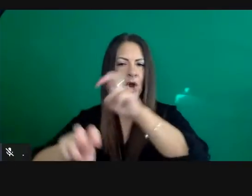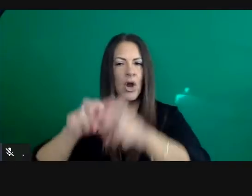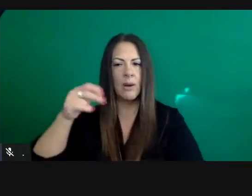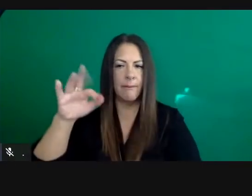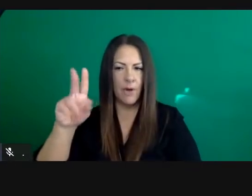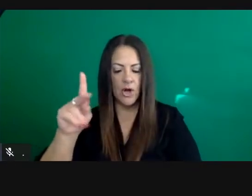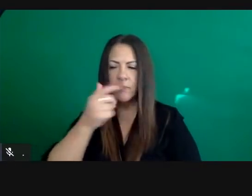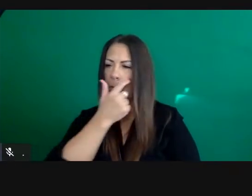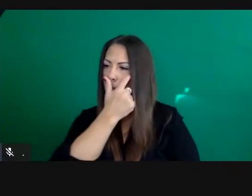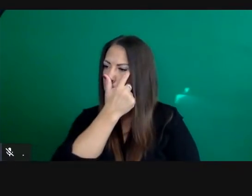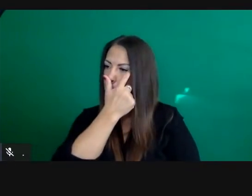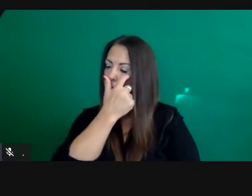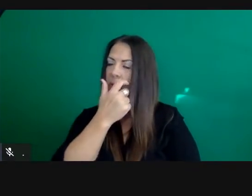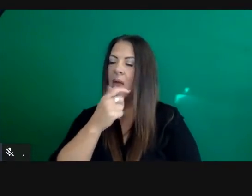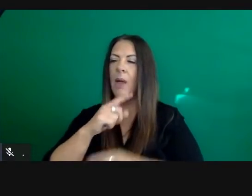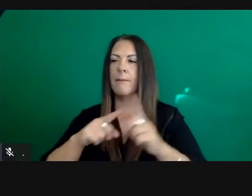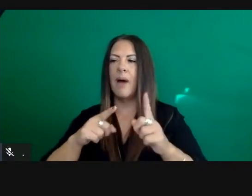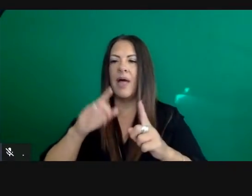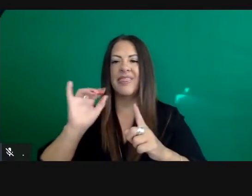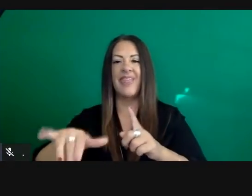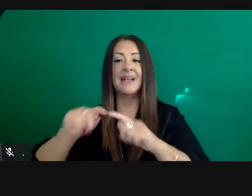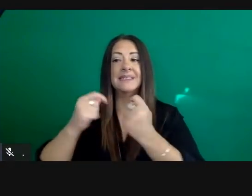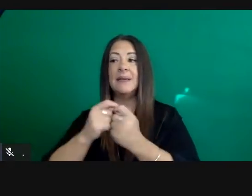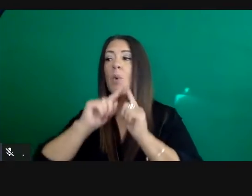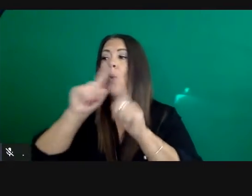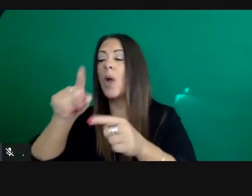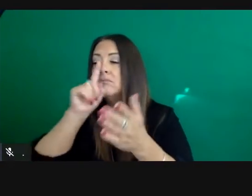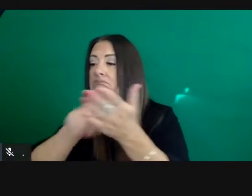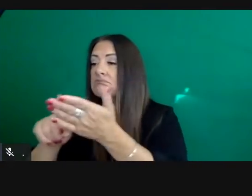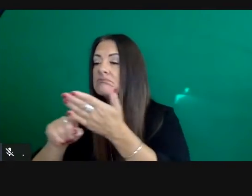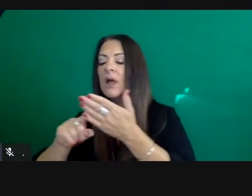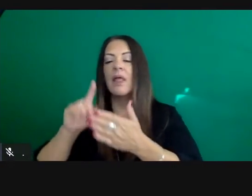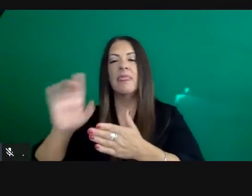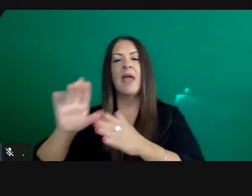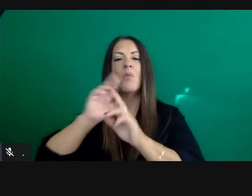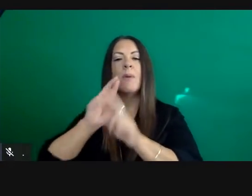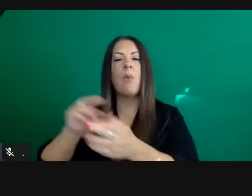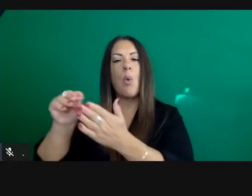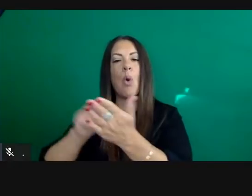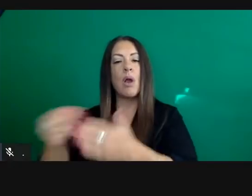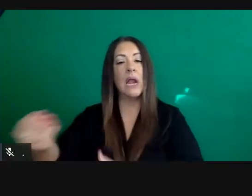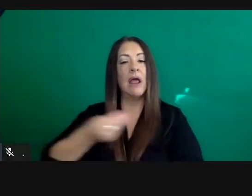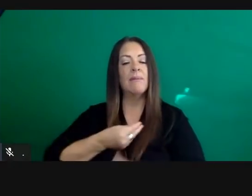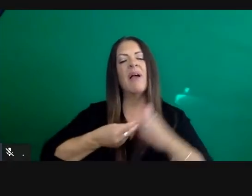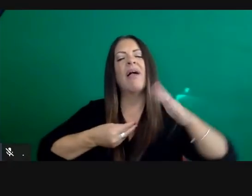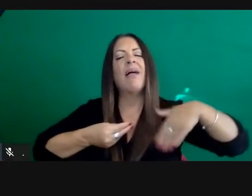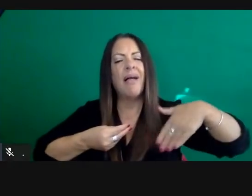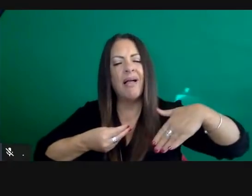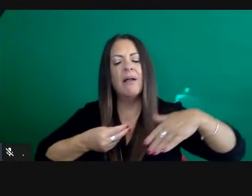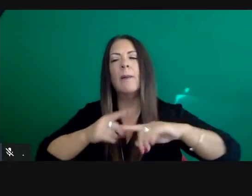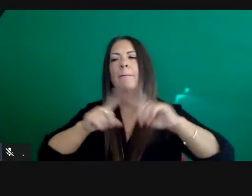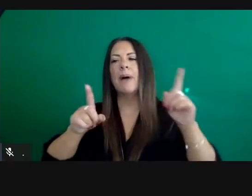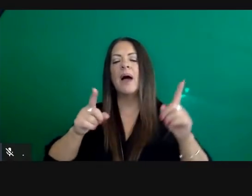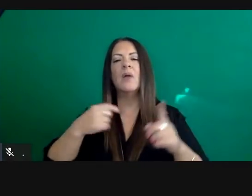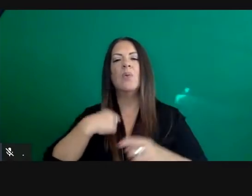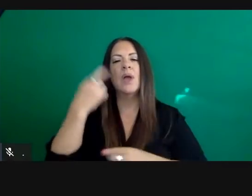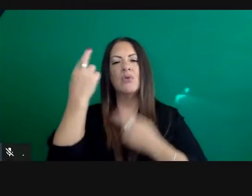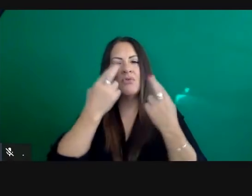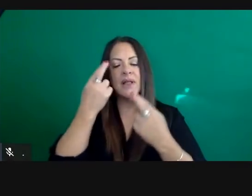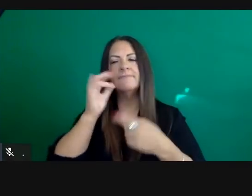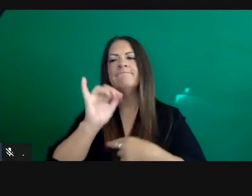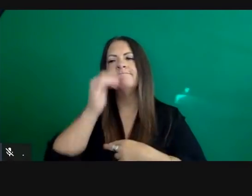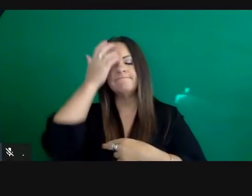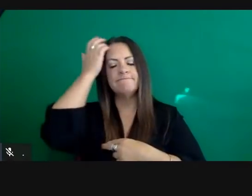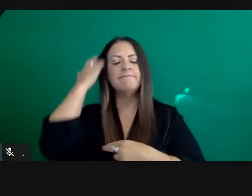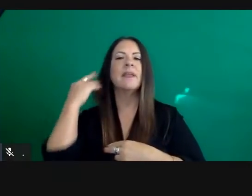their findings and sort of experience was. But the reason why we send people is to really understand in action